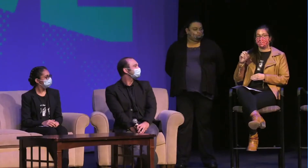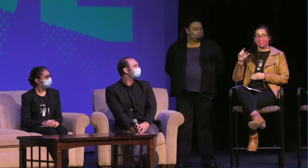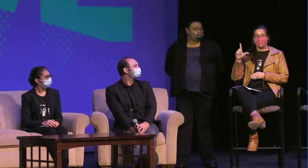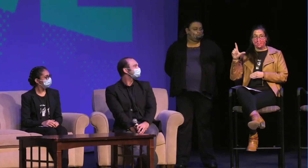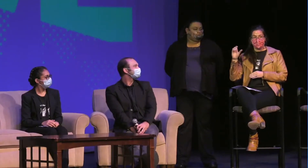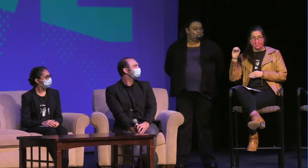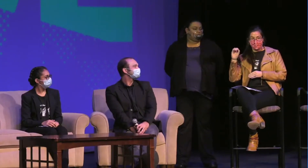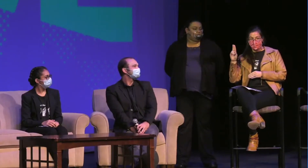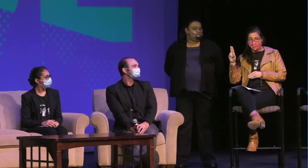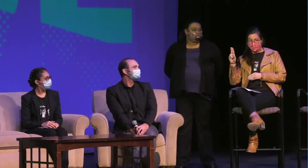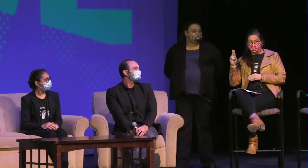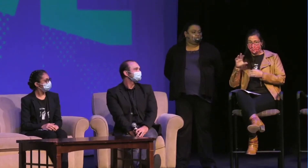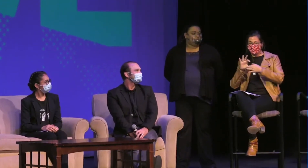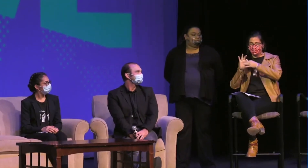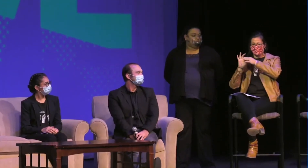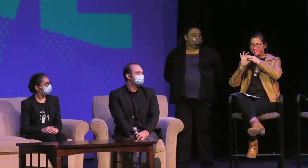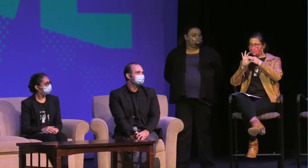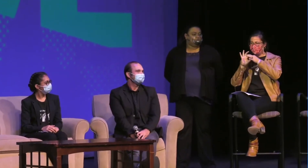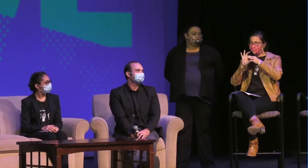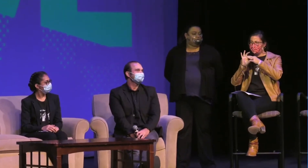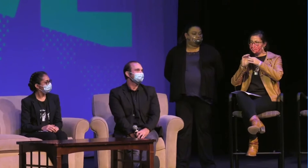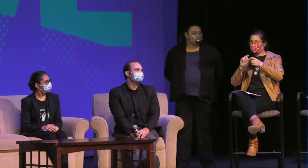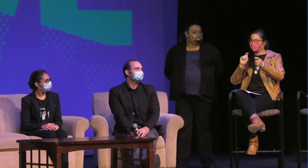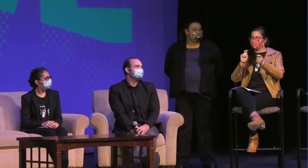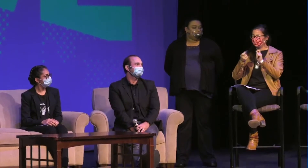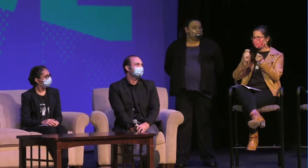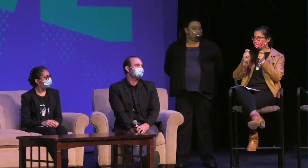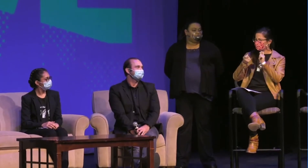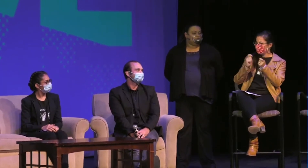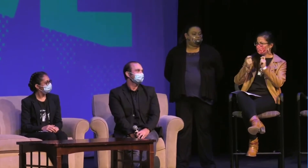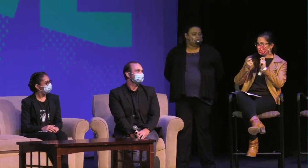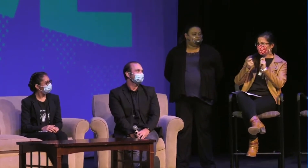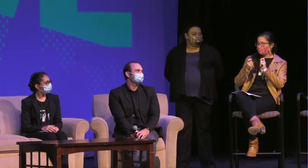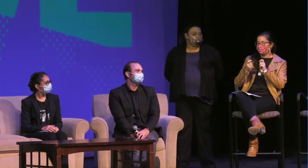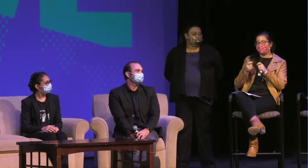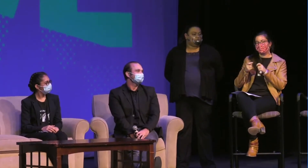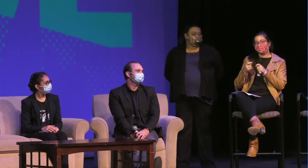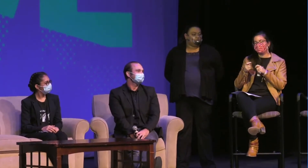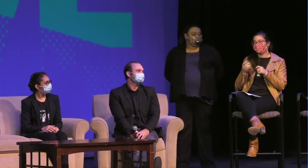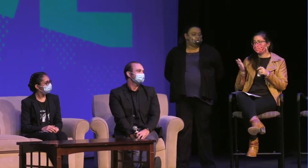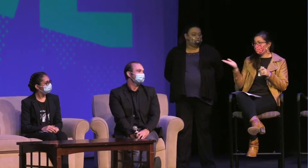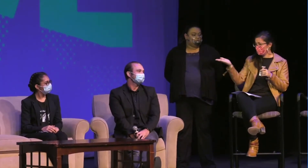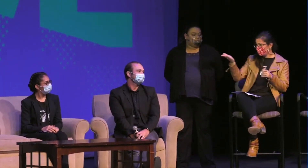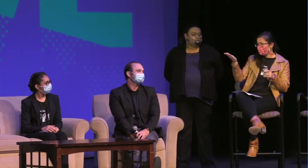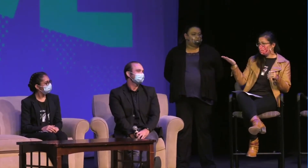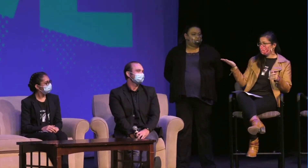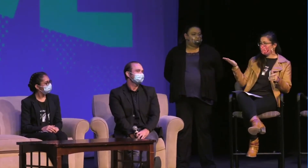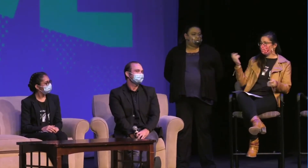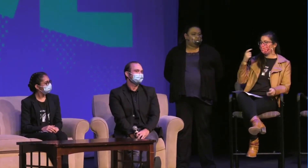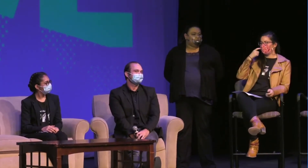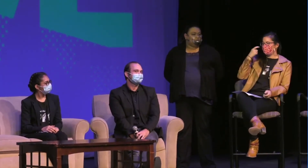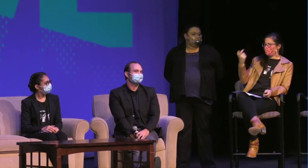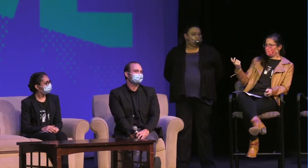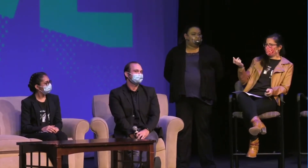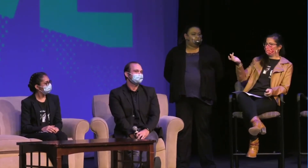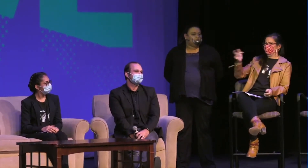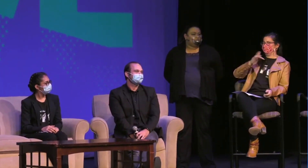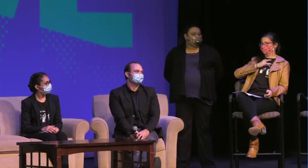In the movie, Ruben and Lou, their relationship changed throughout.